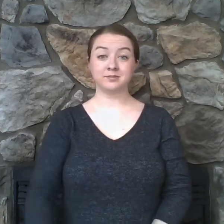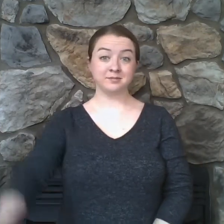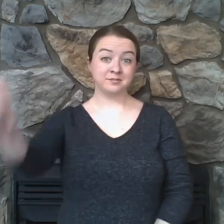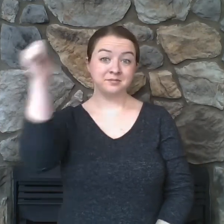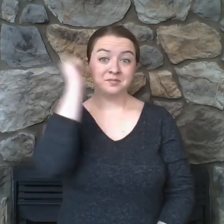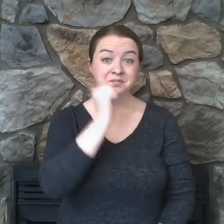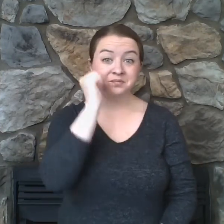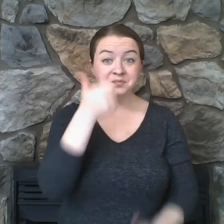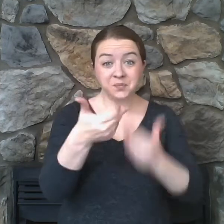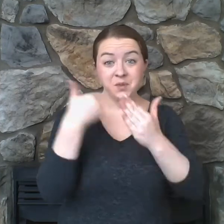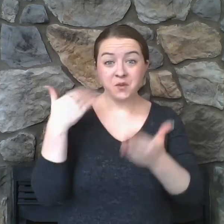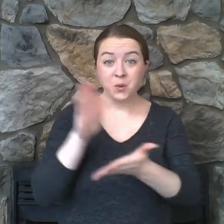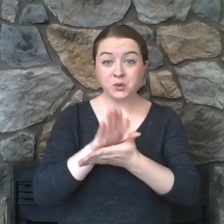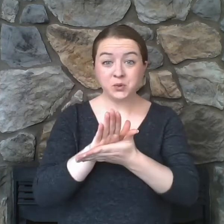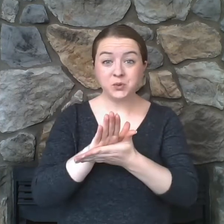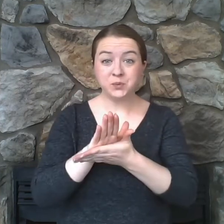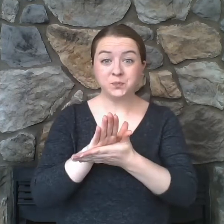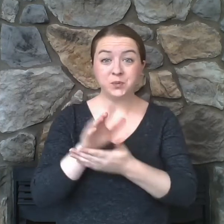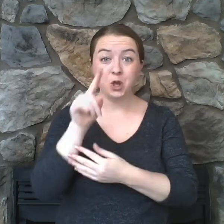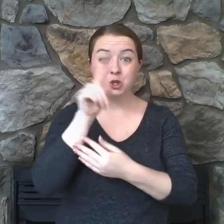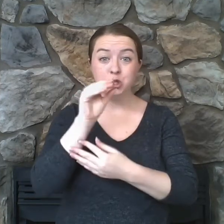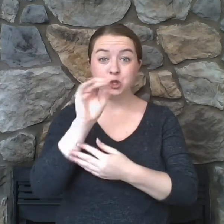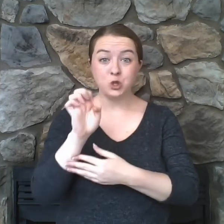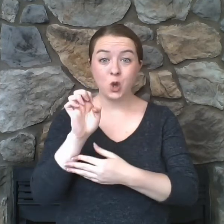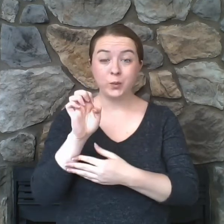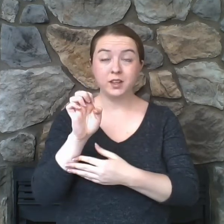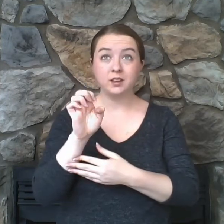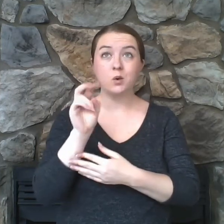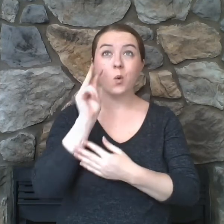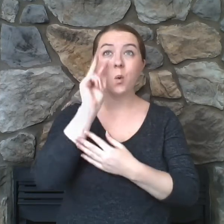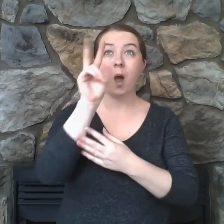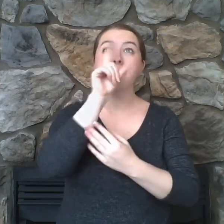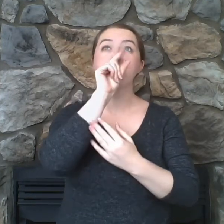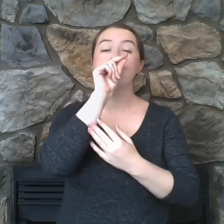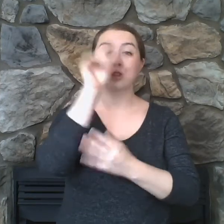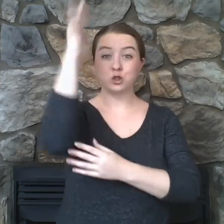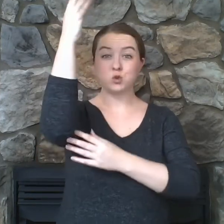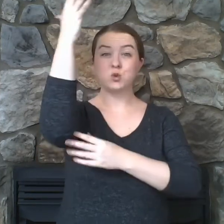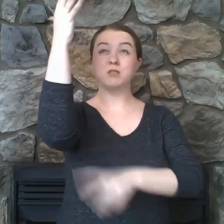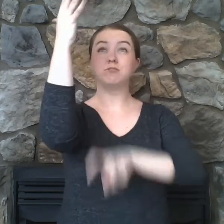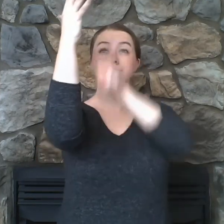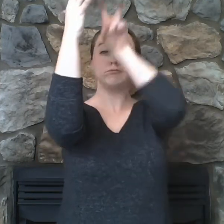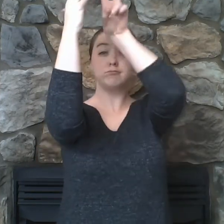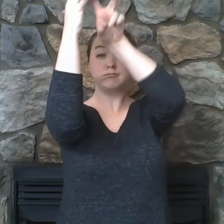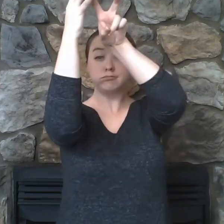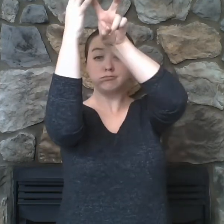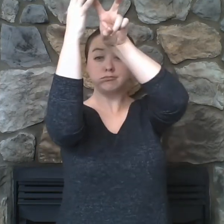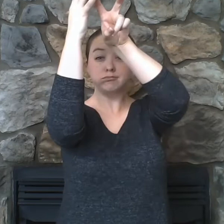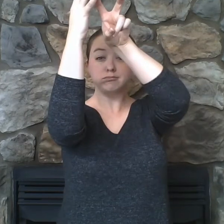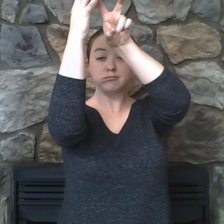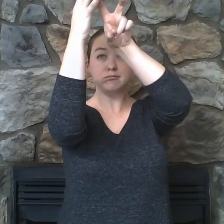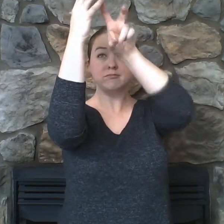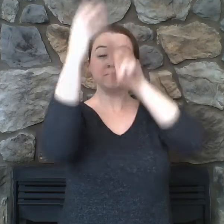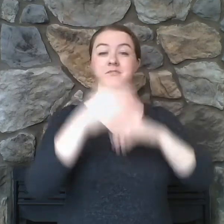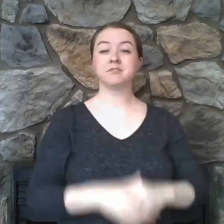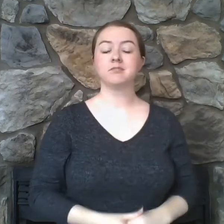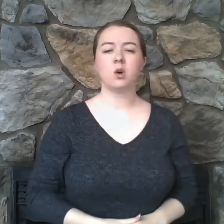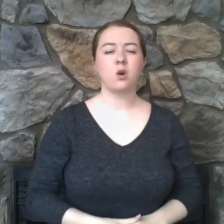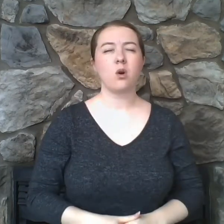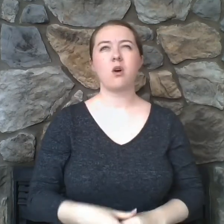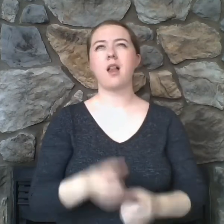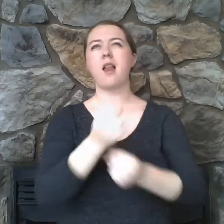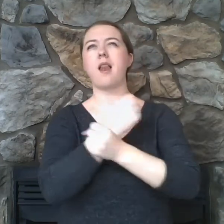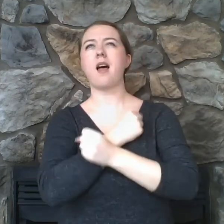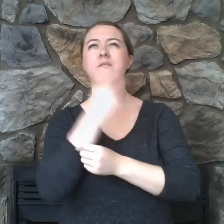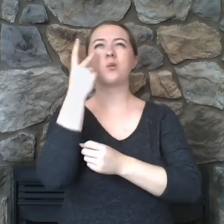Every day before school, Zoe watched the birds perched in the tree outside her bedroom window. She loved the way